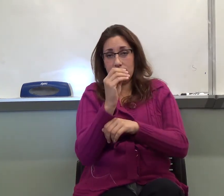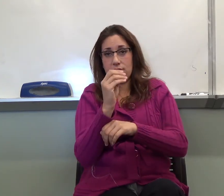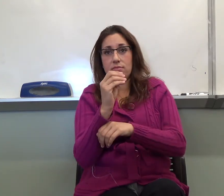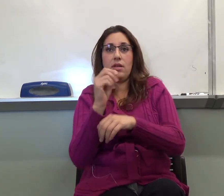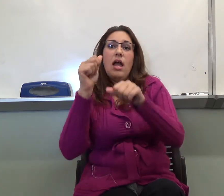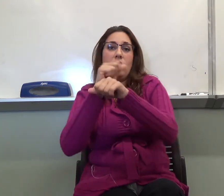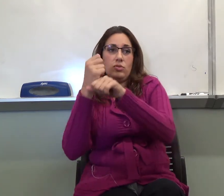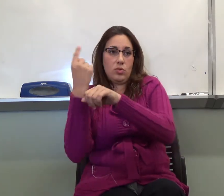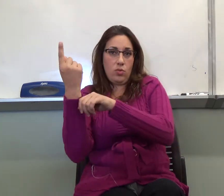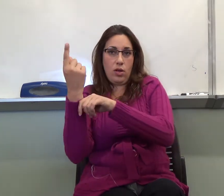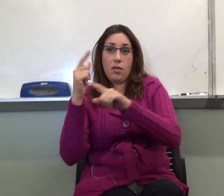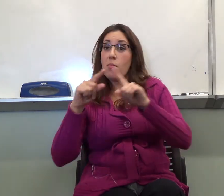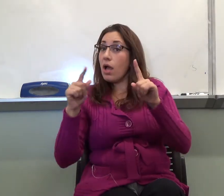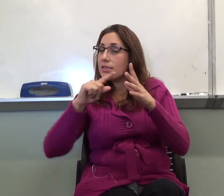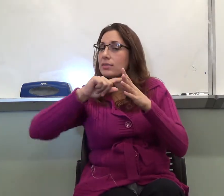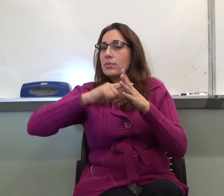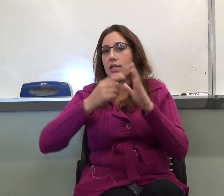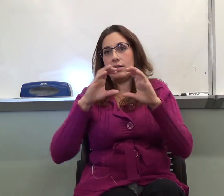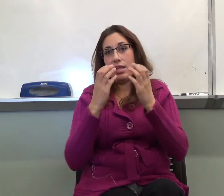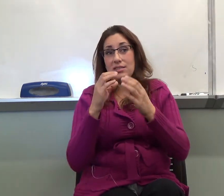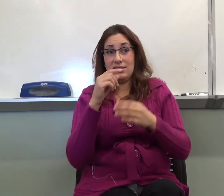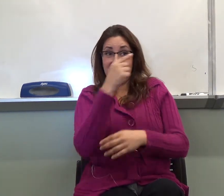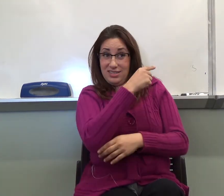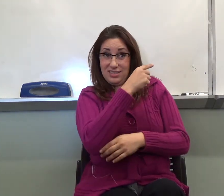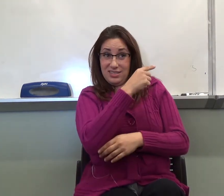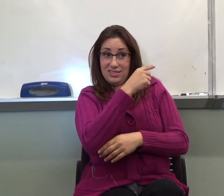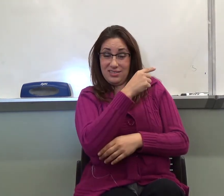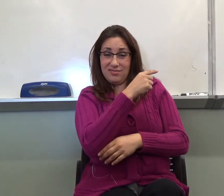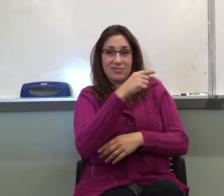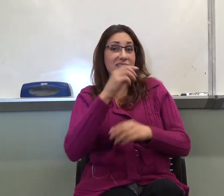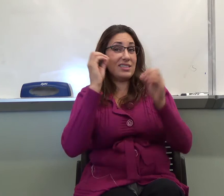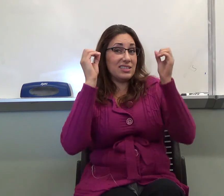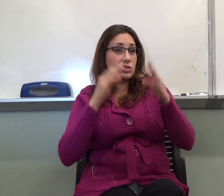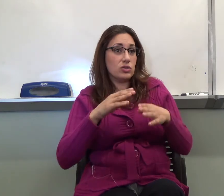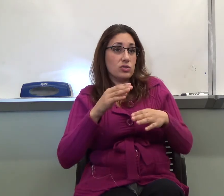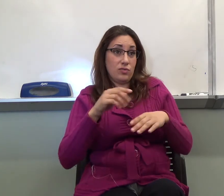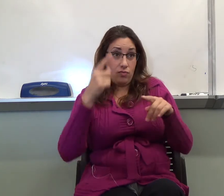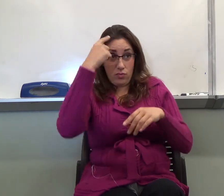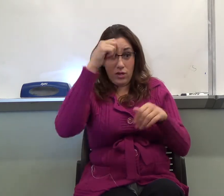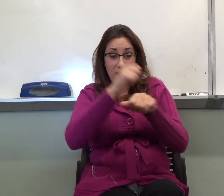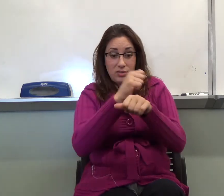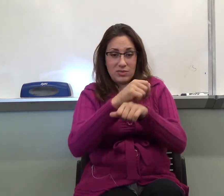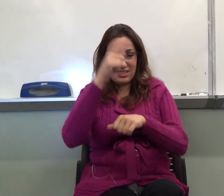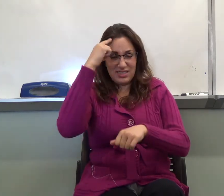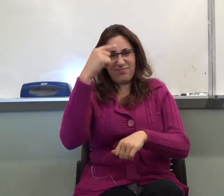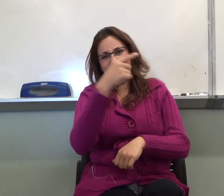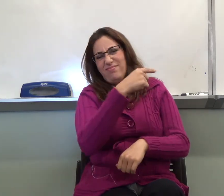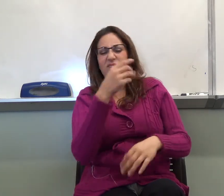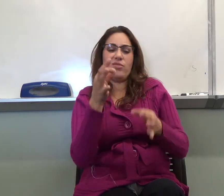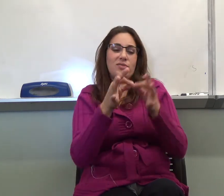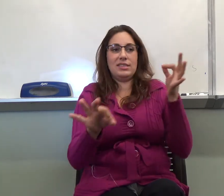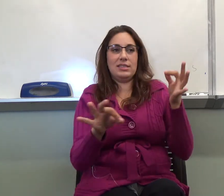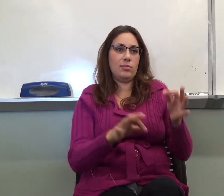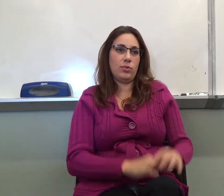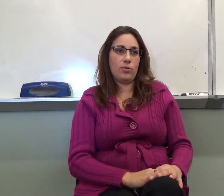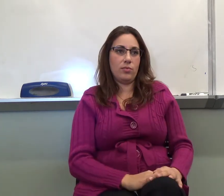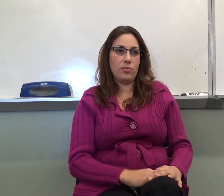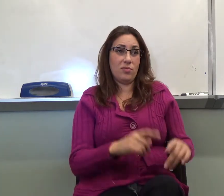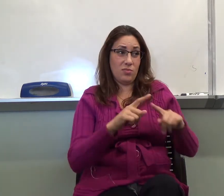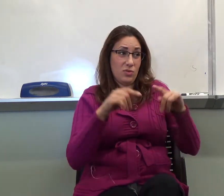course. That's considered very simple. And yet, we're past the point where our mind can look at it and get any sense of